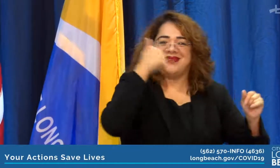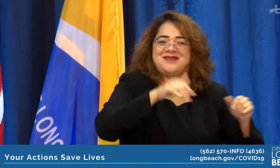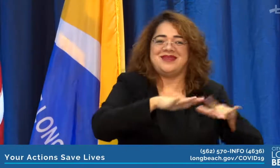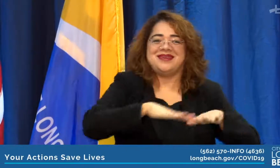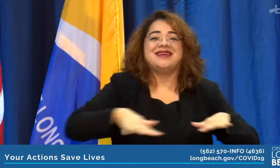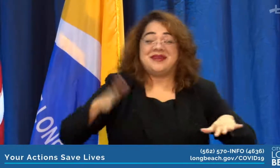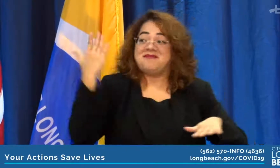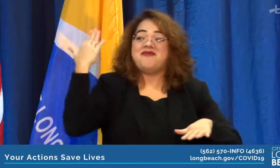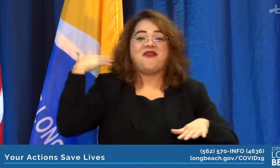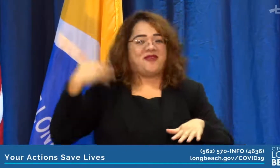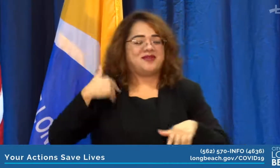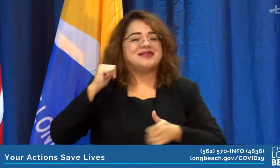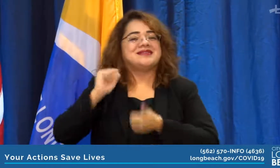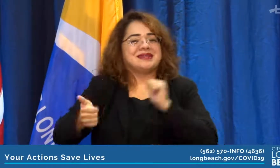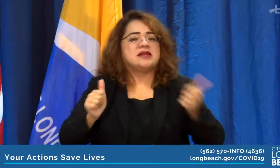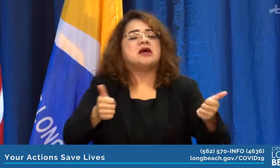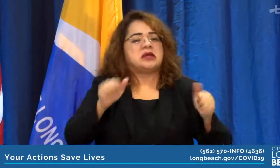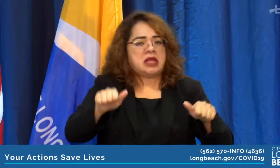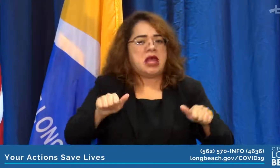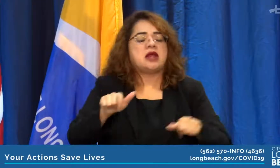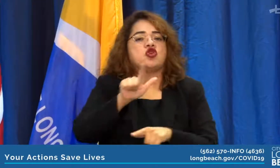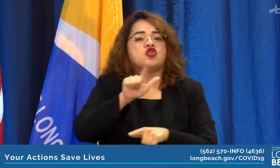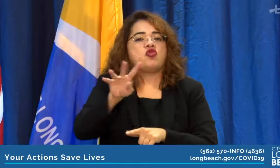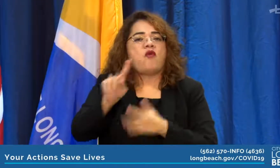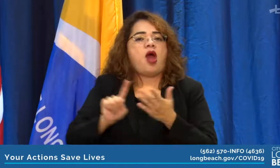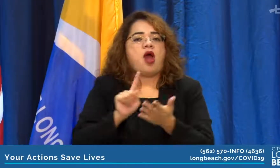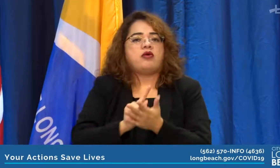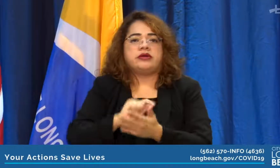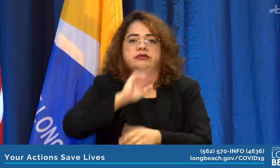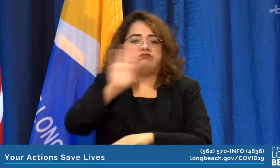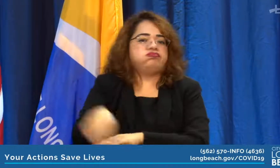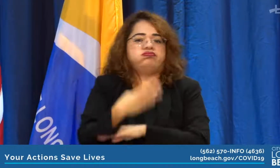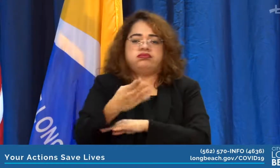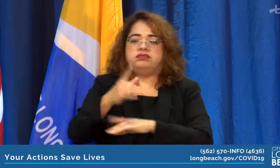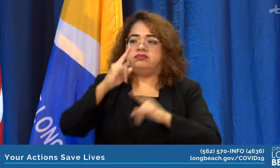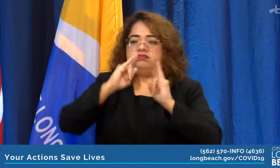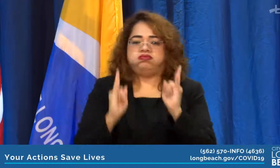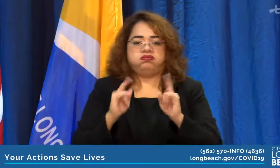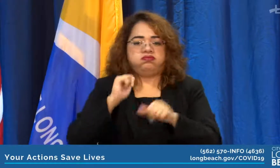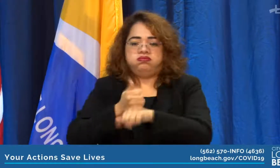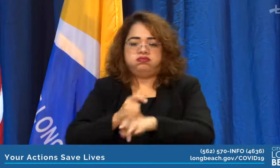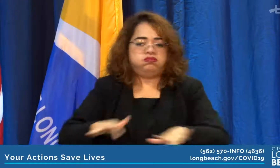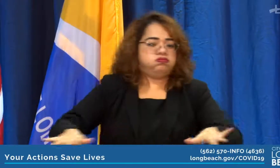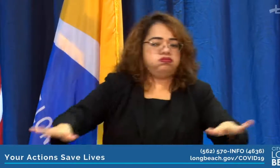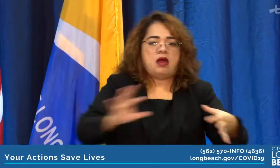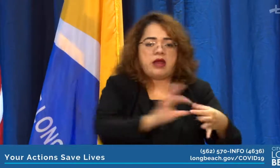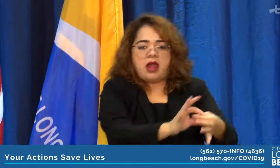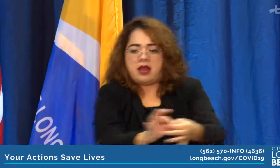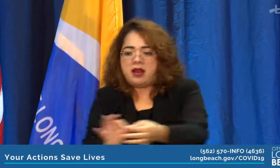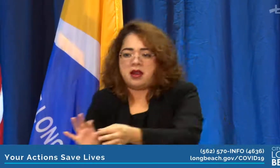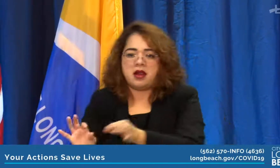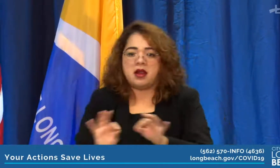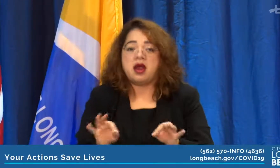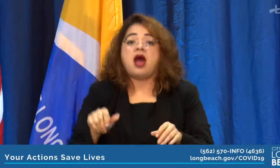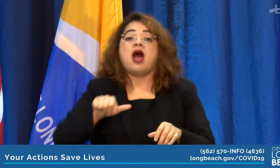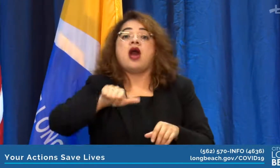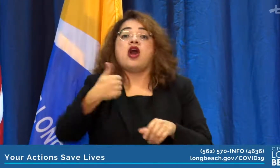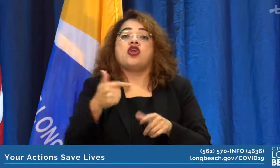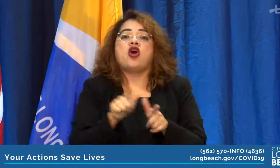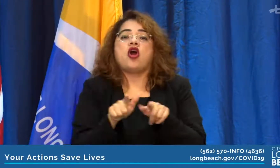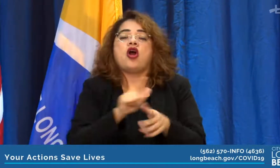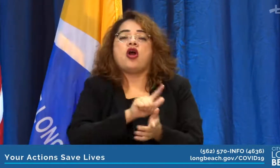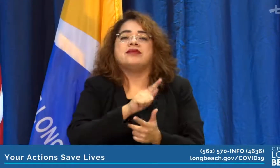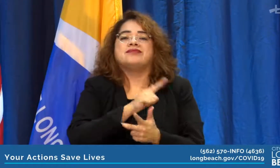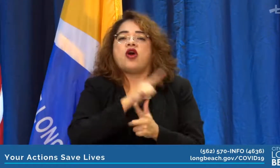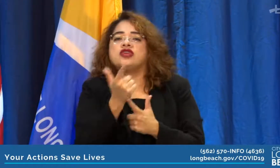up previously. We can set those up within 24 hours, as well as alternative sites. So, as we're